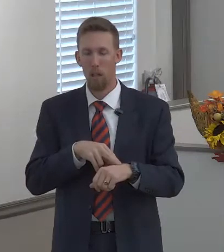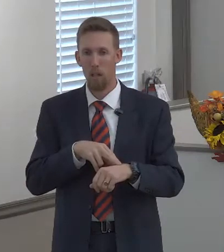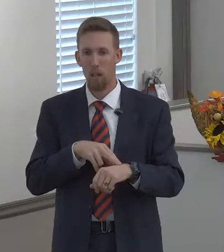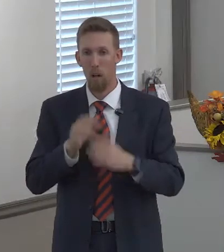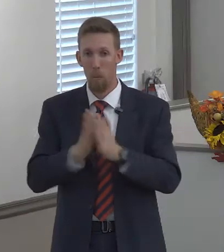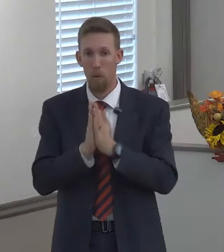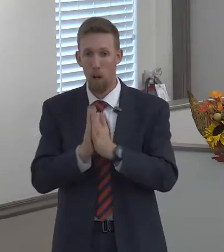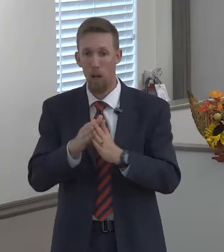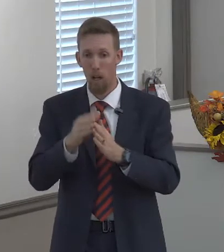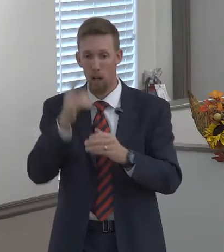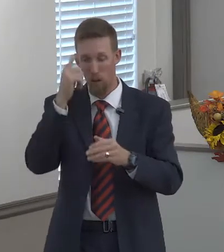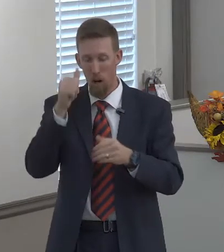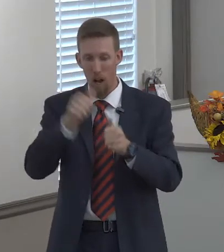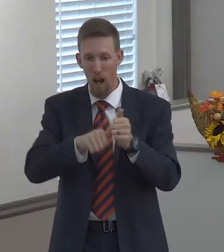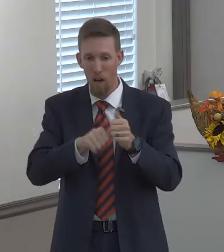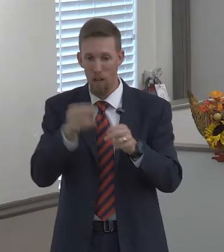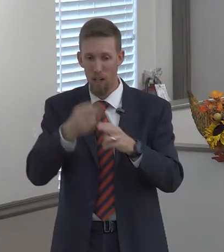saved.